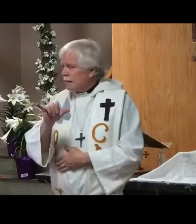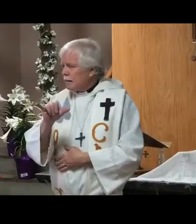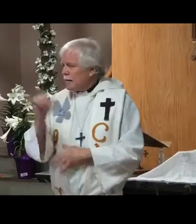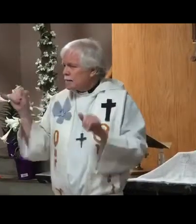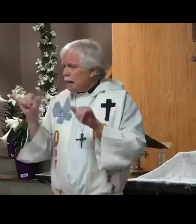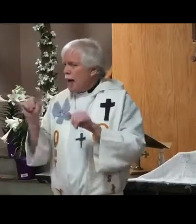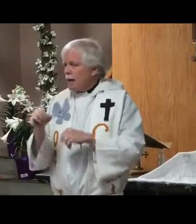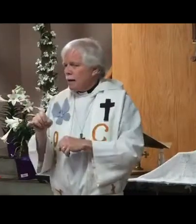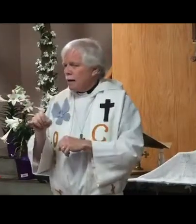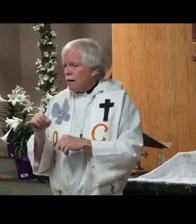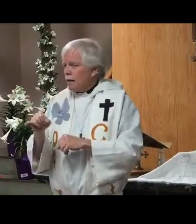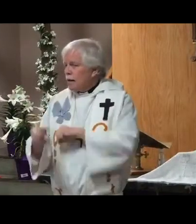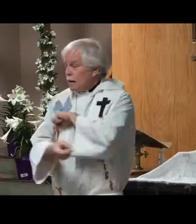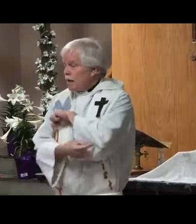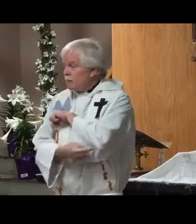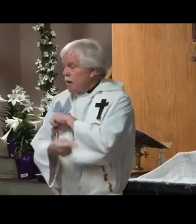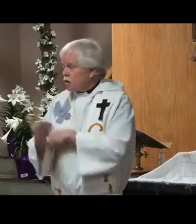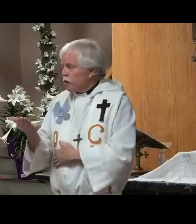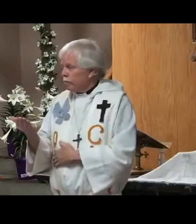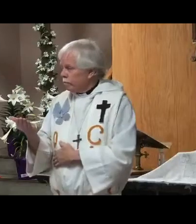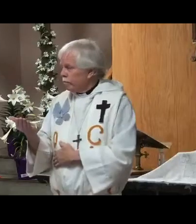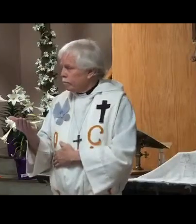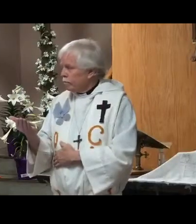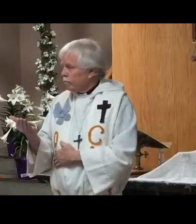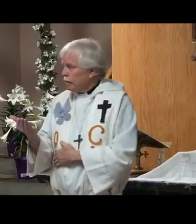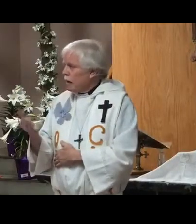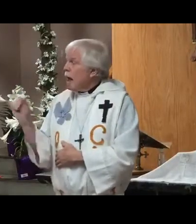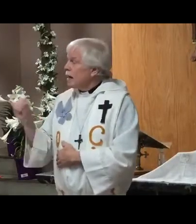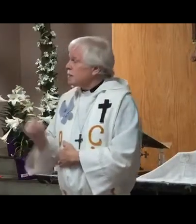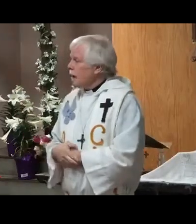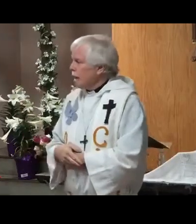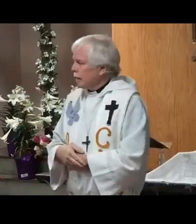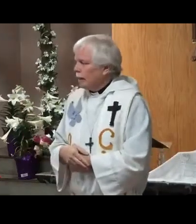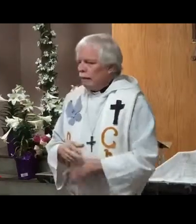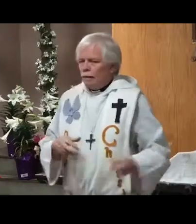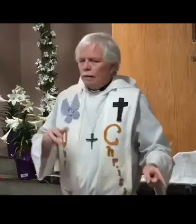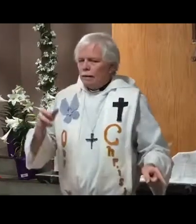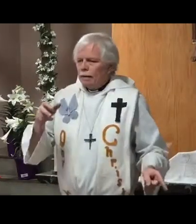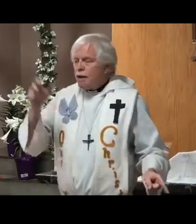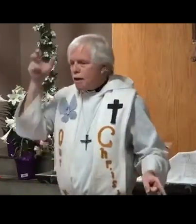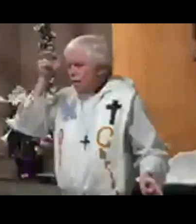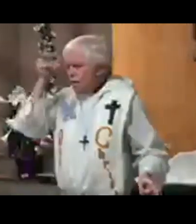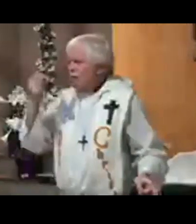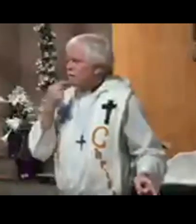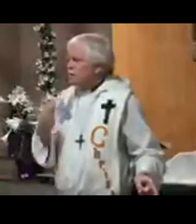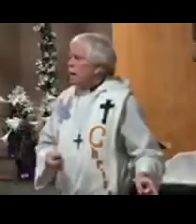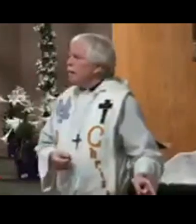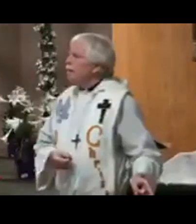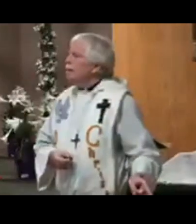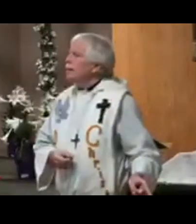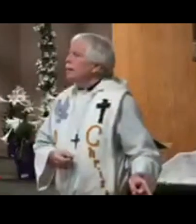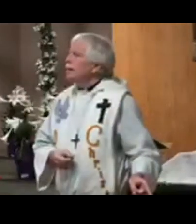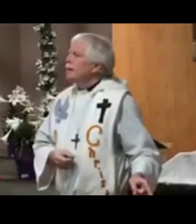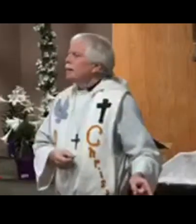that is like a temptation? And it's like the devil